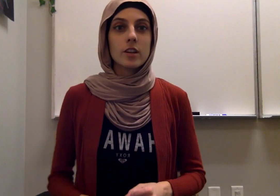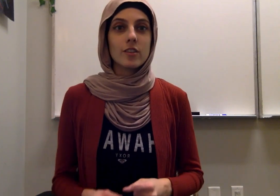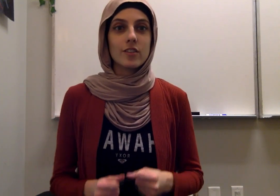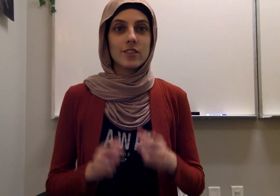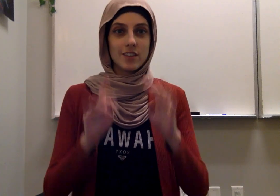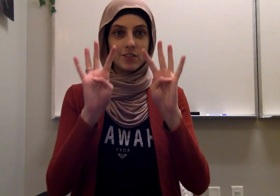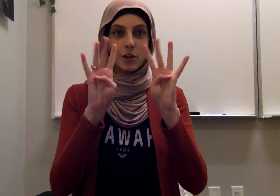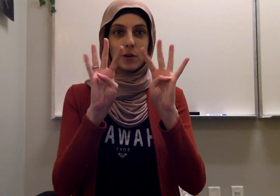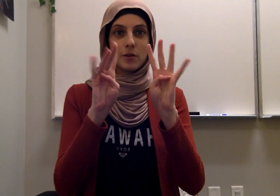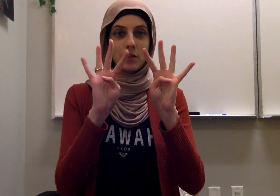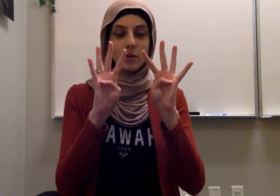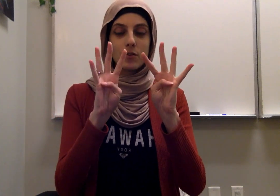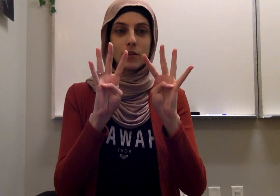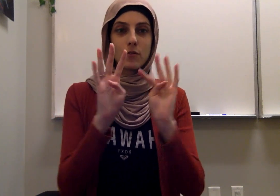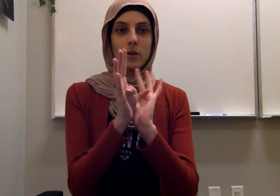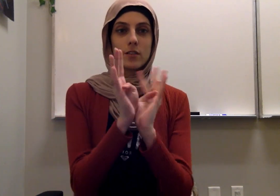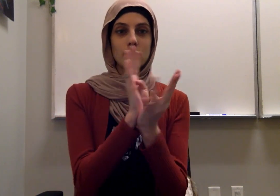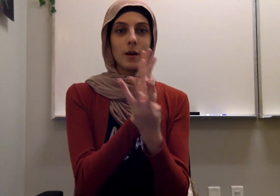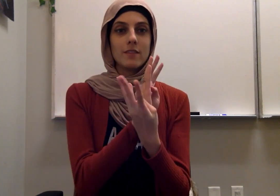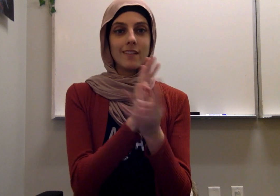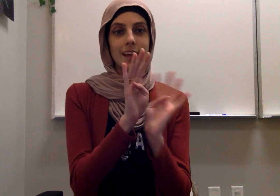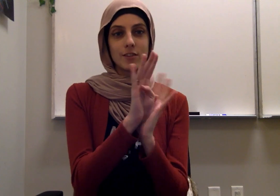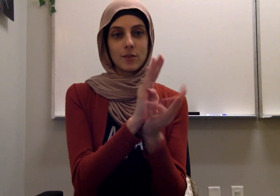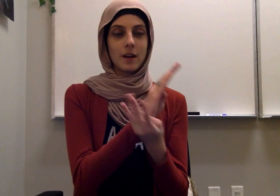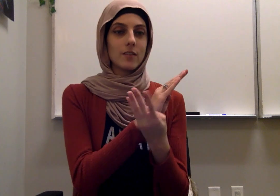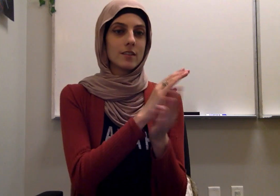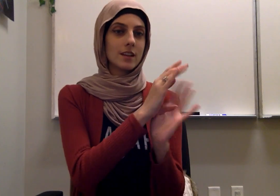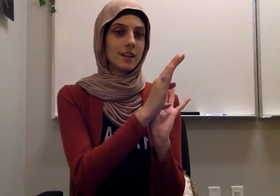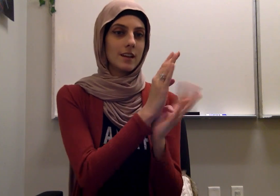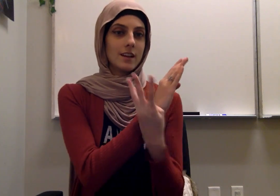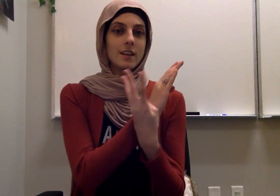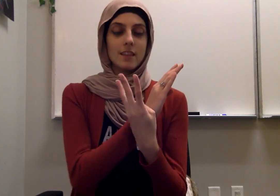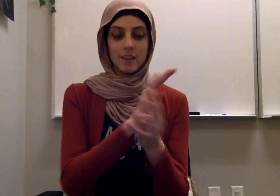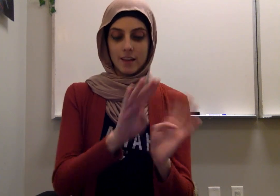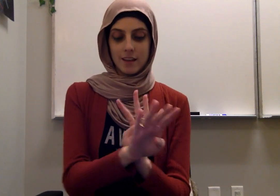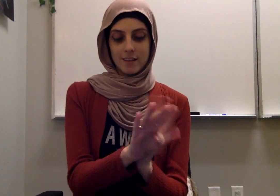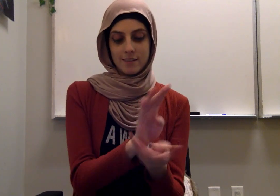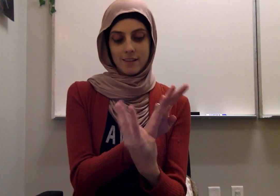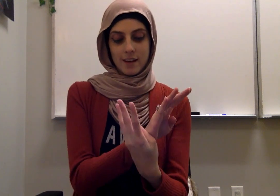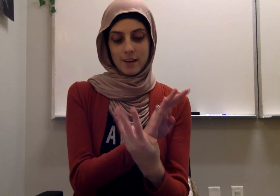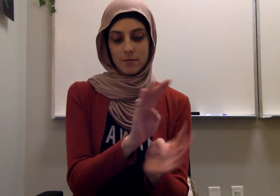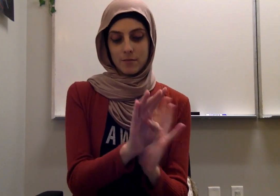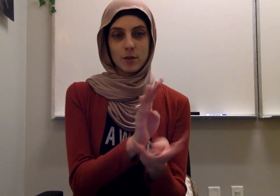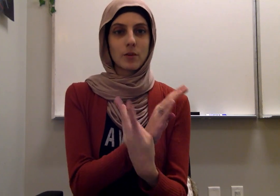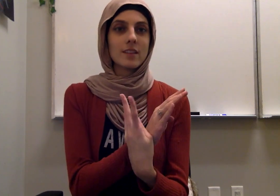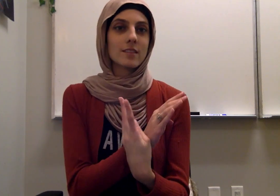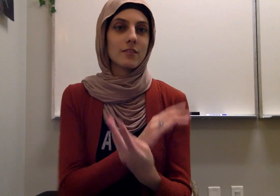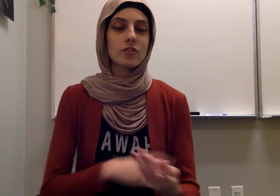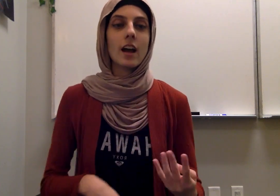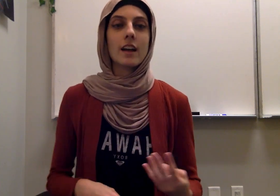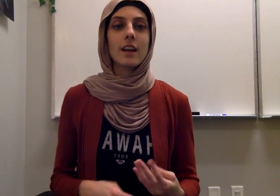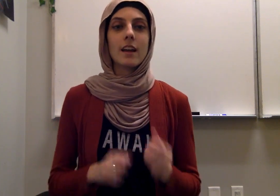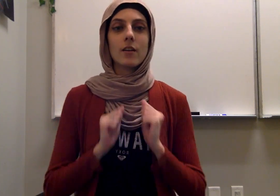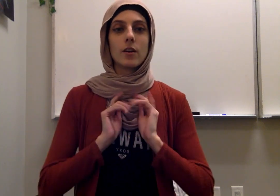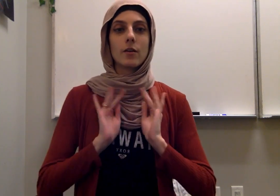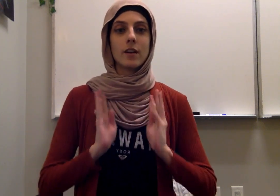Frills, so use the fours. If you have lace around the wrists of a jacket, or you have